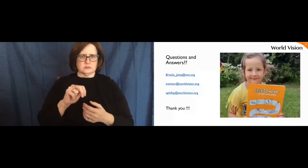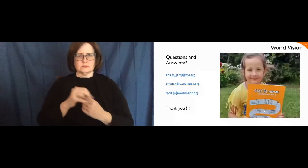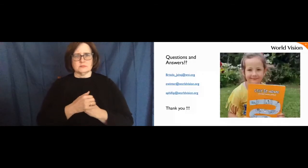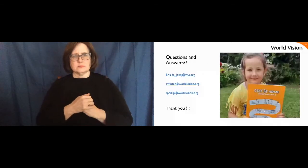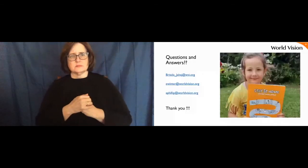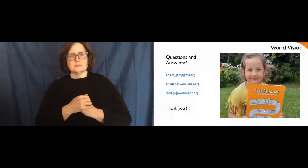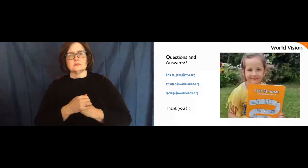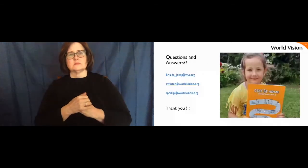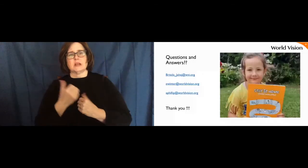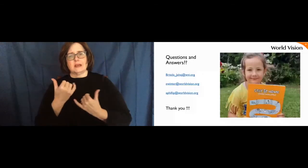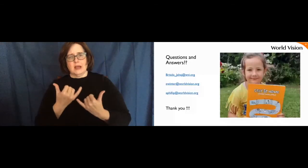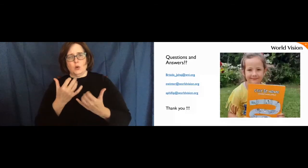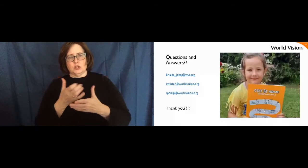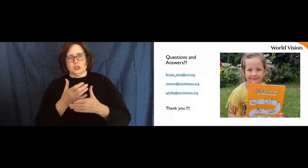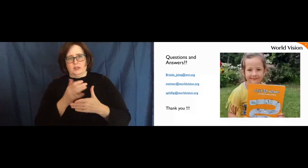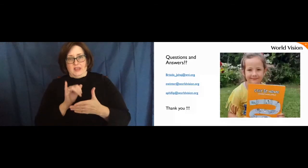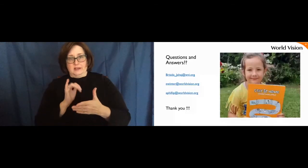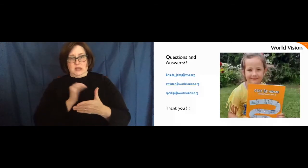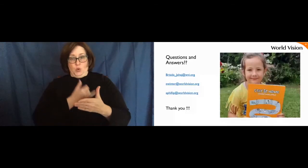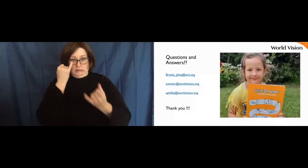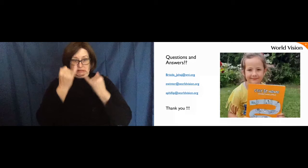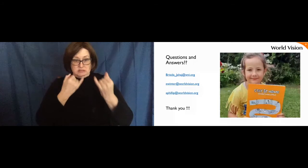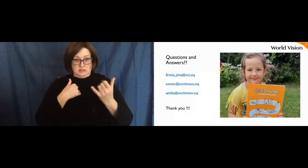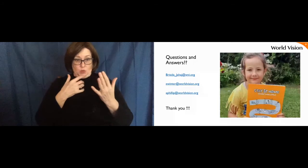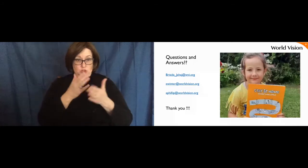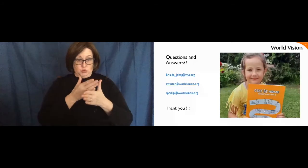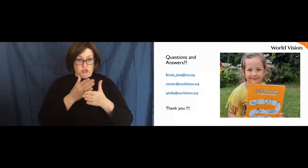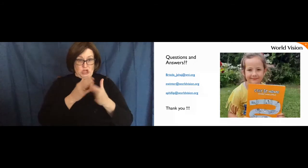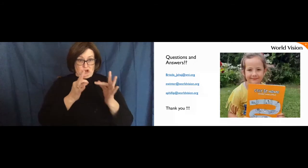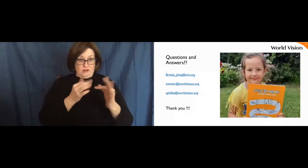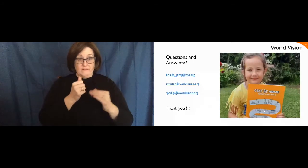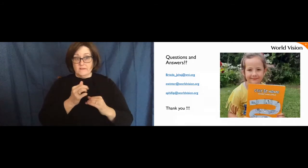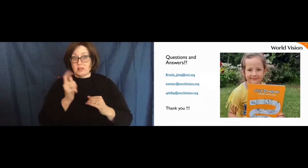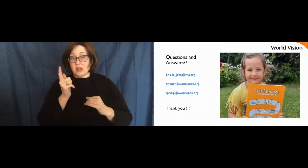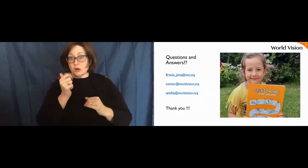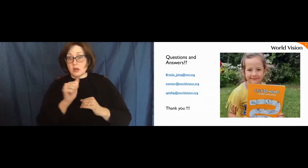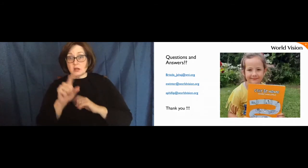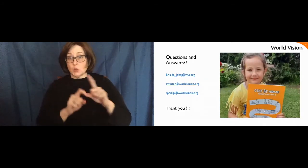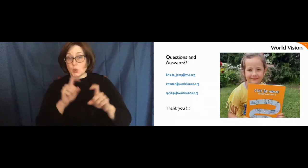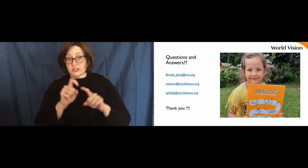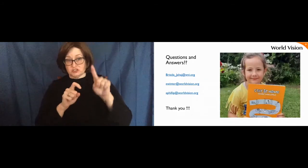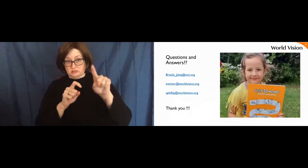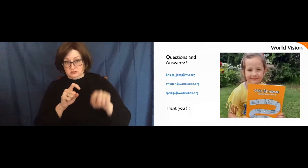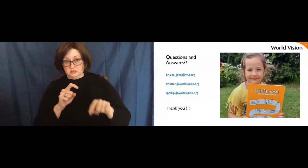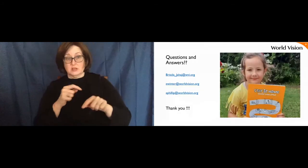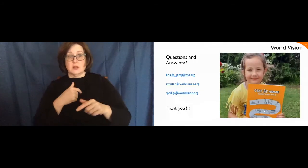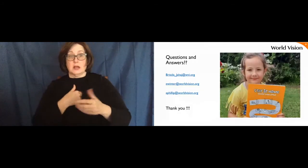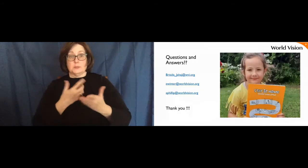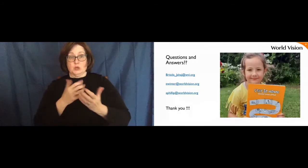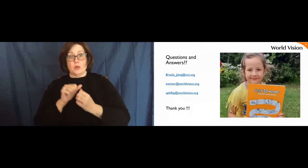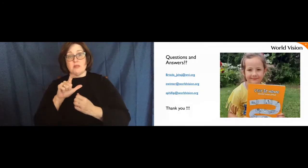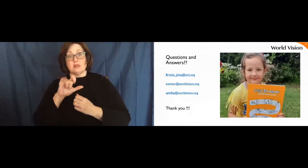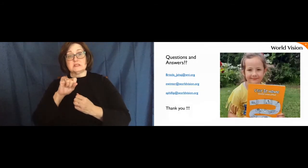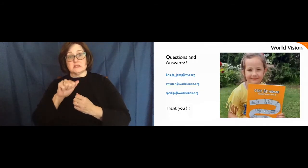wanted to share with you. If you have any questions, me, myself, my colleague Edward and Alisa are here to support you. Thank you for